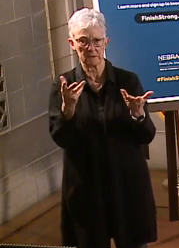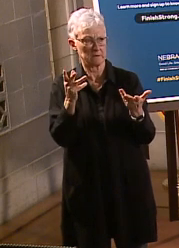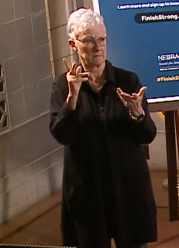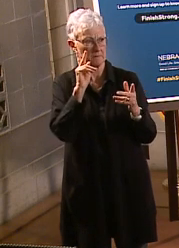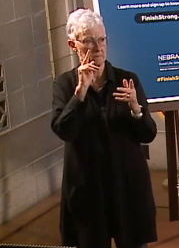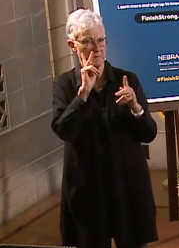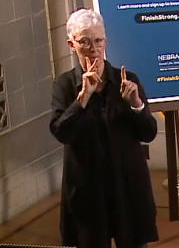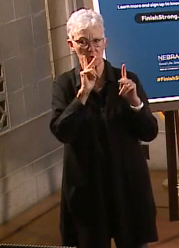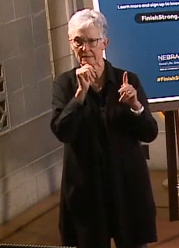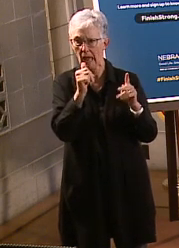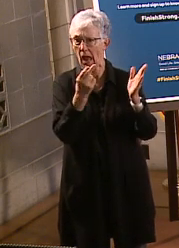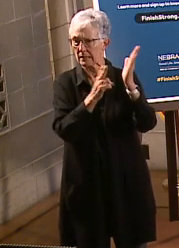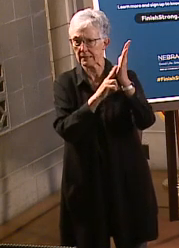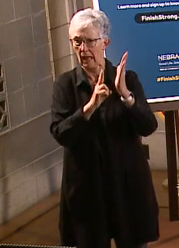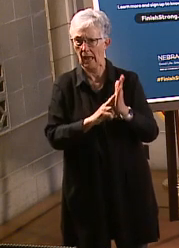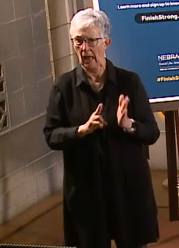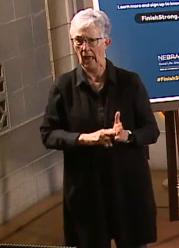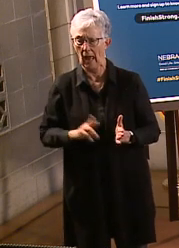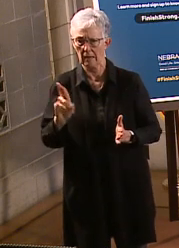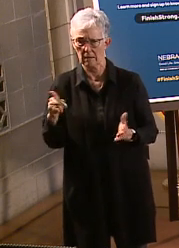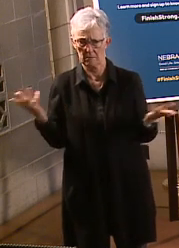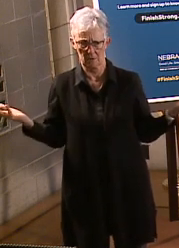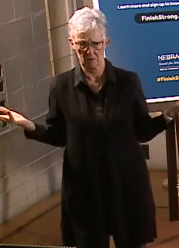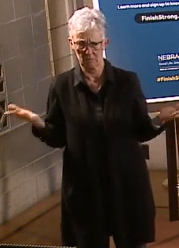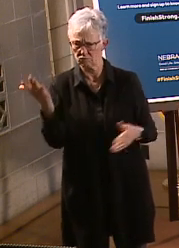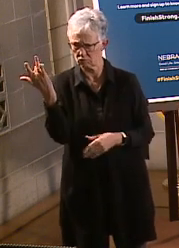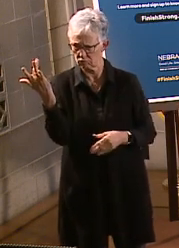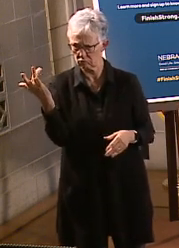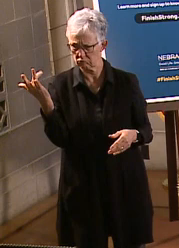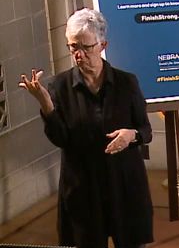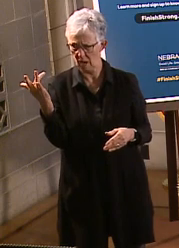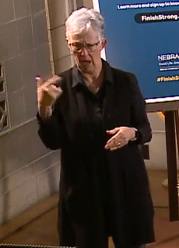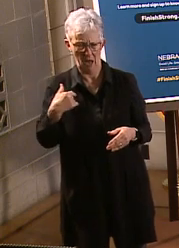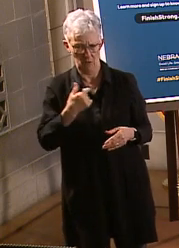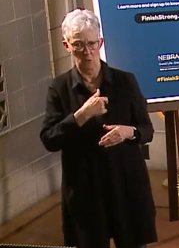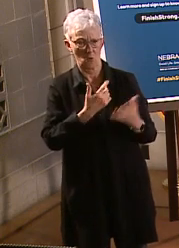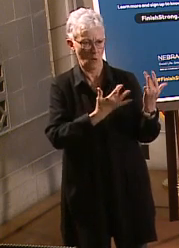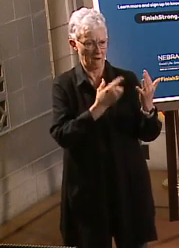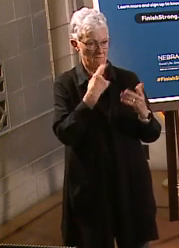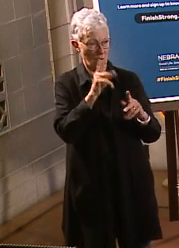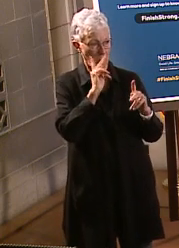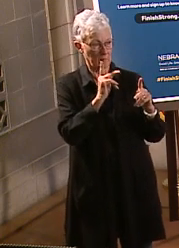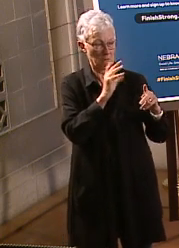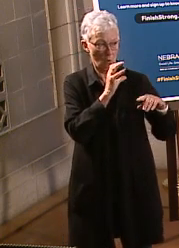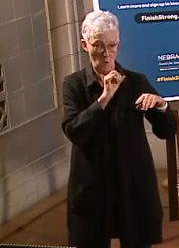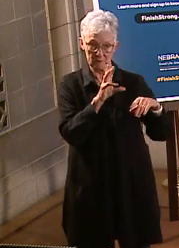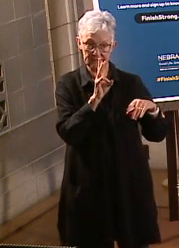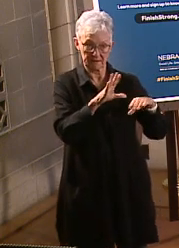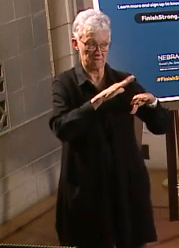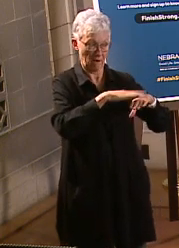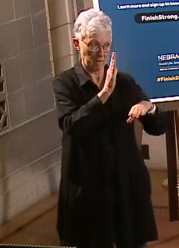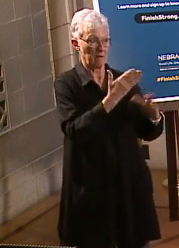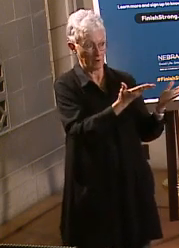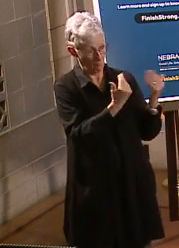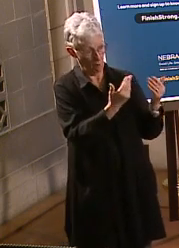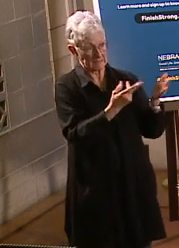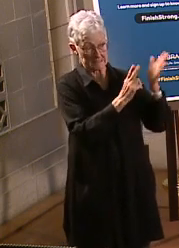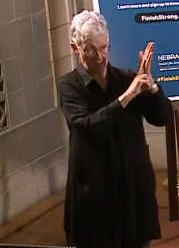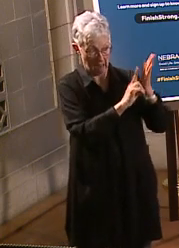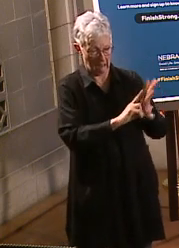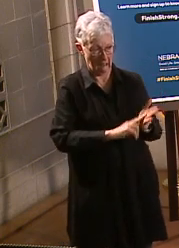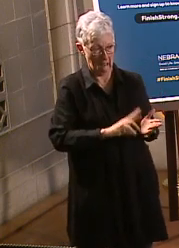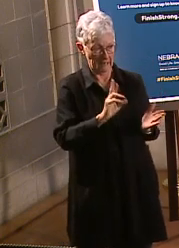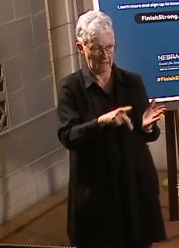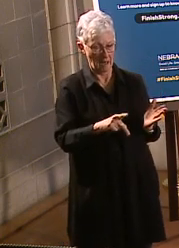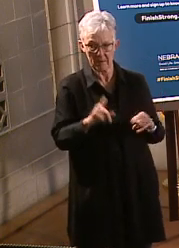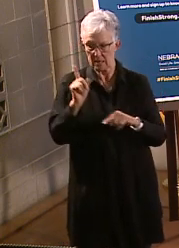you at all that local health districts are basically having to wait for people 65 years and older to fill appointments when they could be moving on to other categories